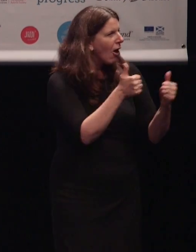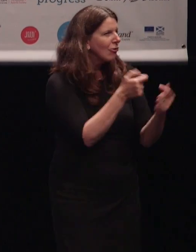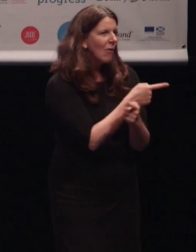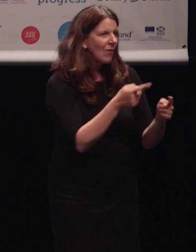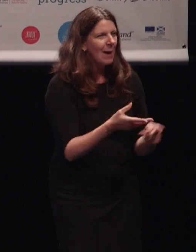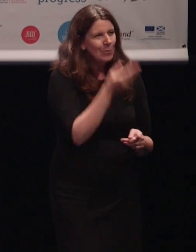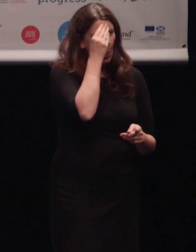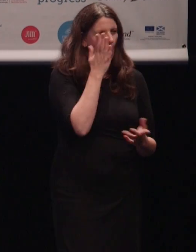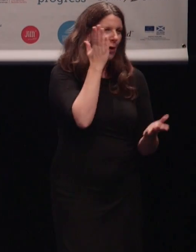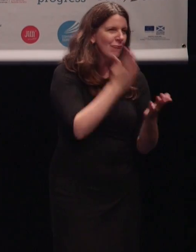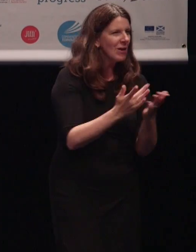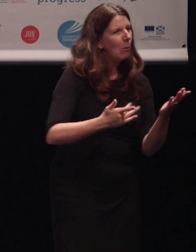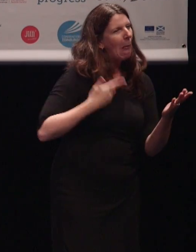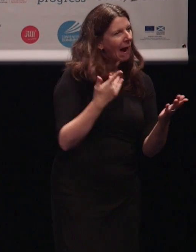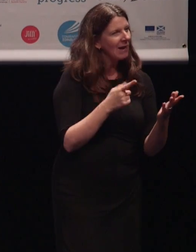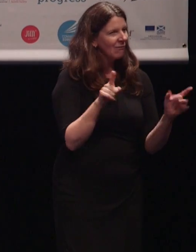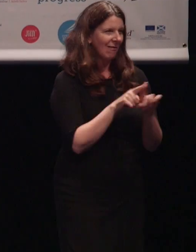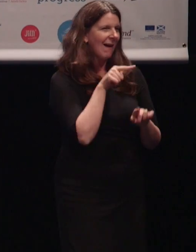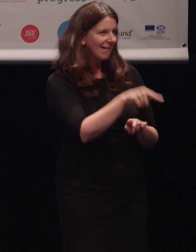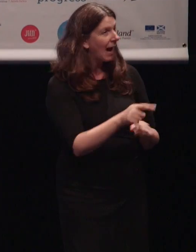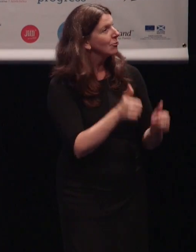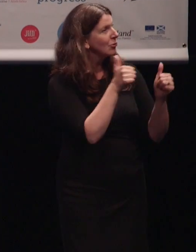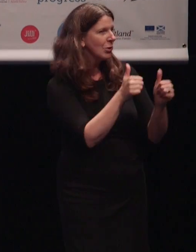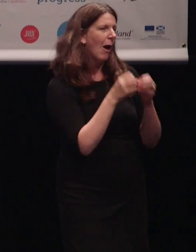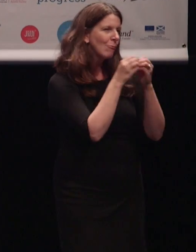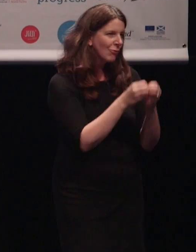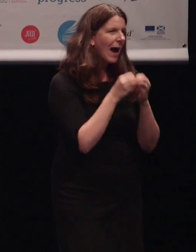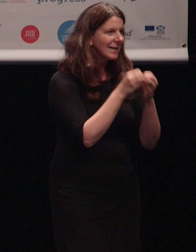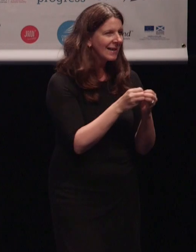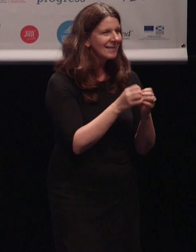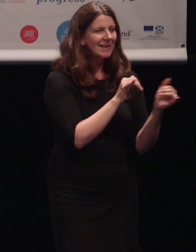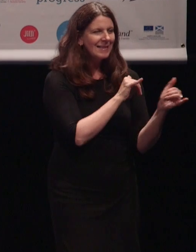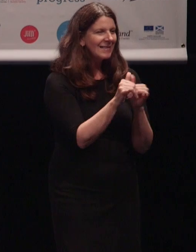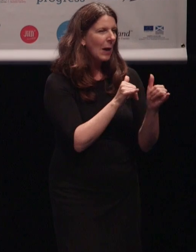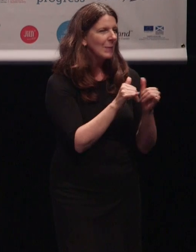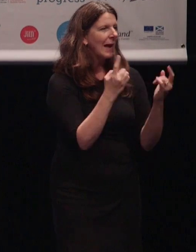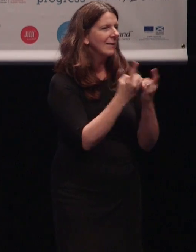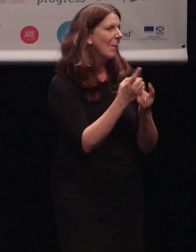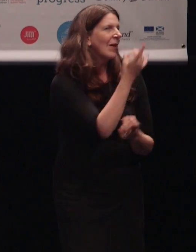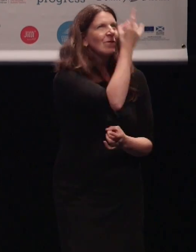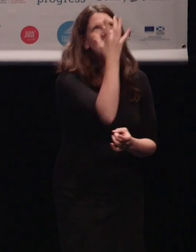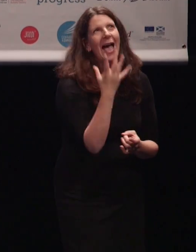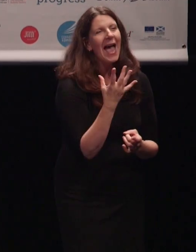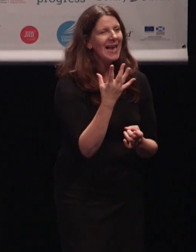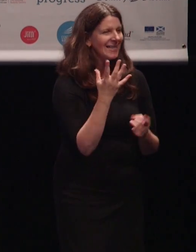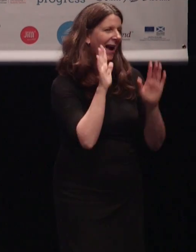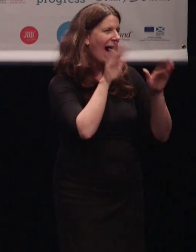on this, that not everything can go as planned.